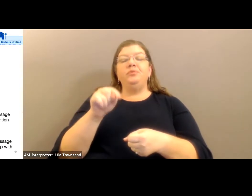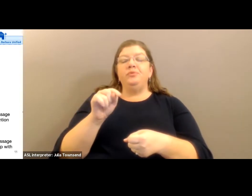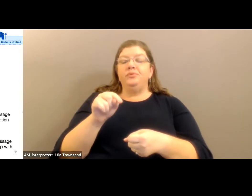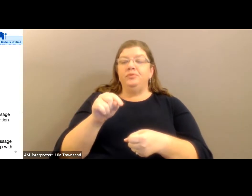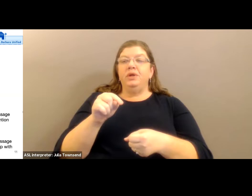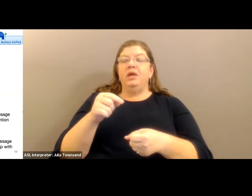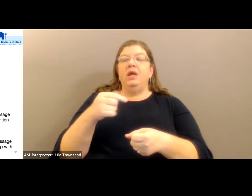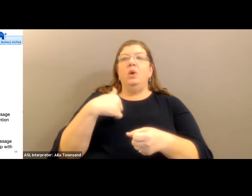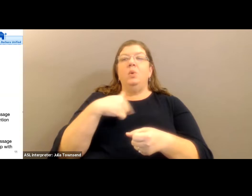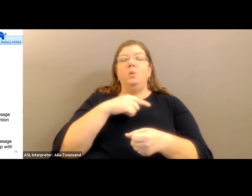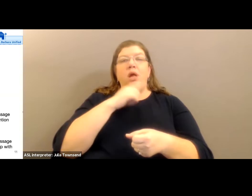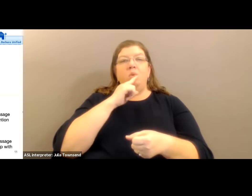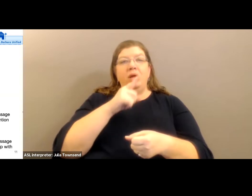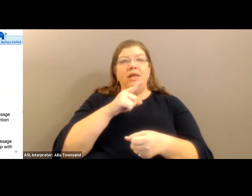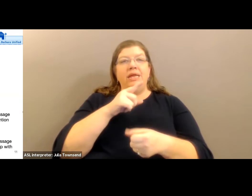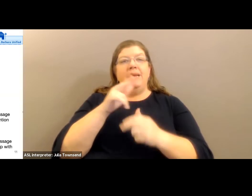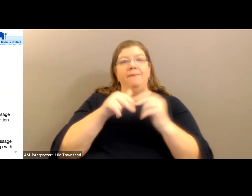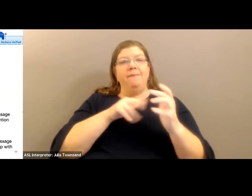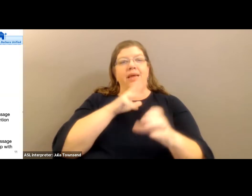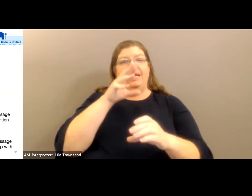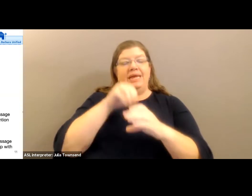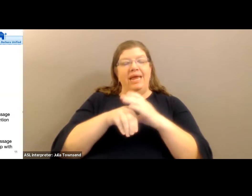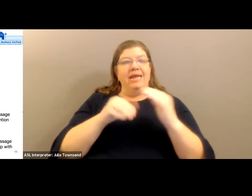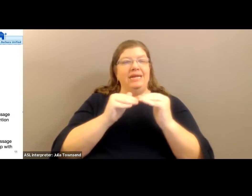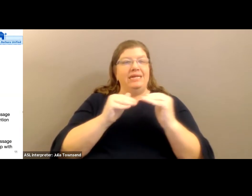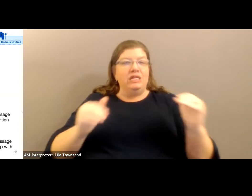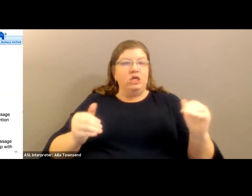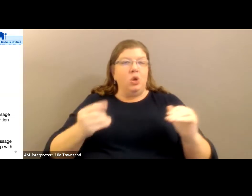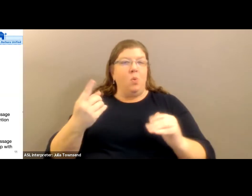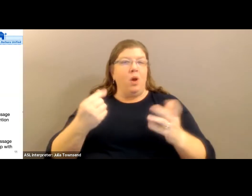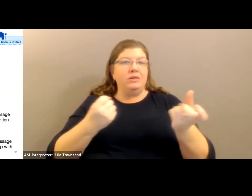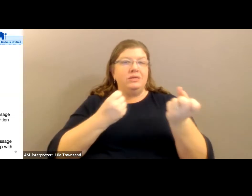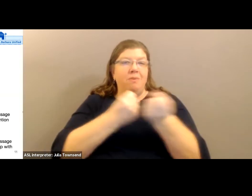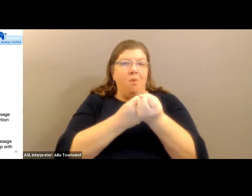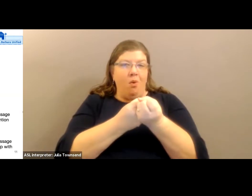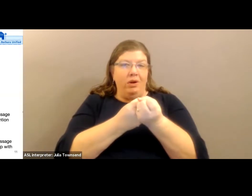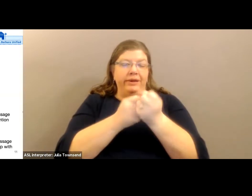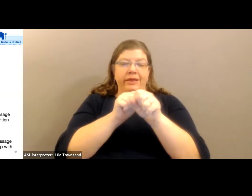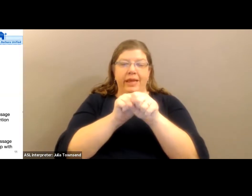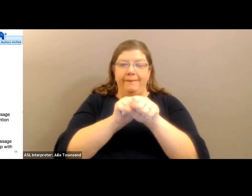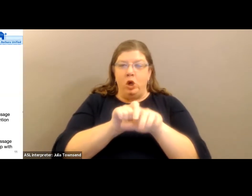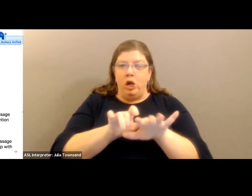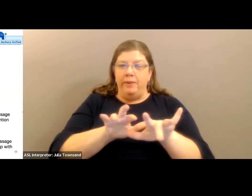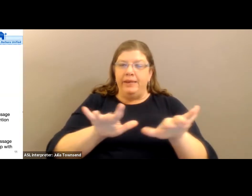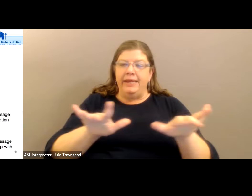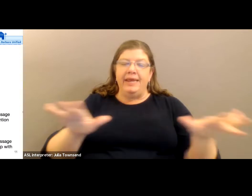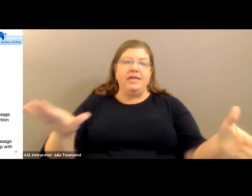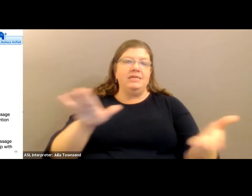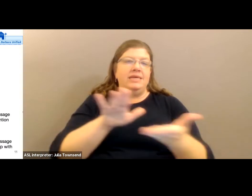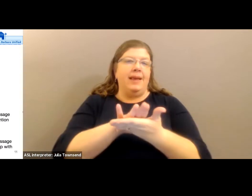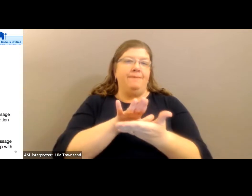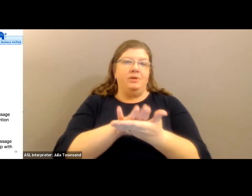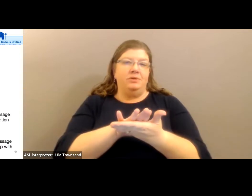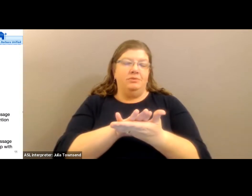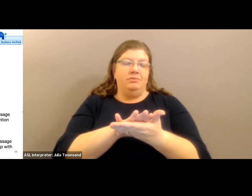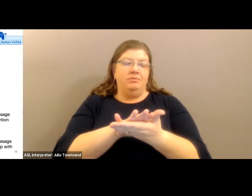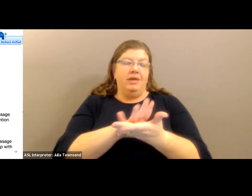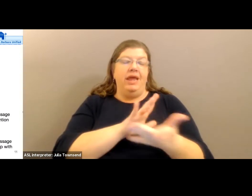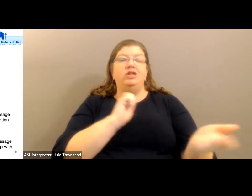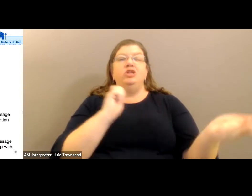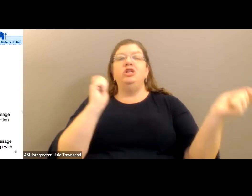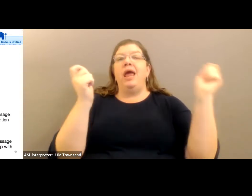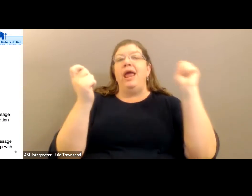we really build in this Tier 1 support that permeates the campus and changes